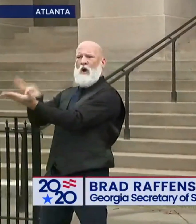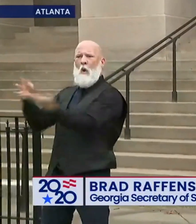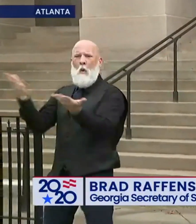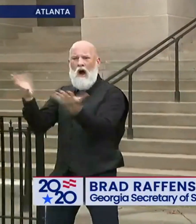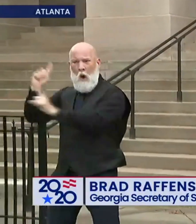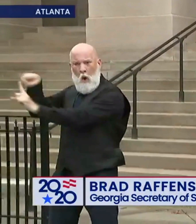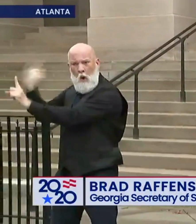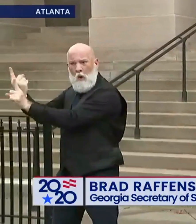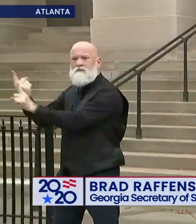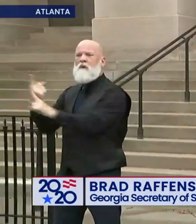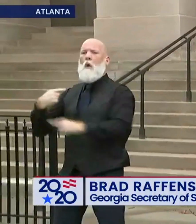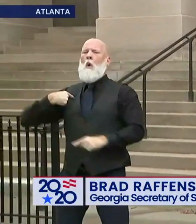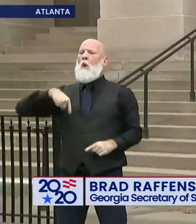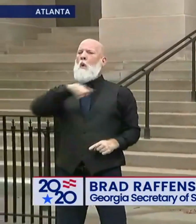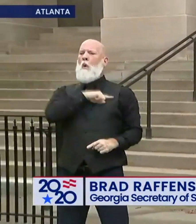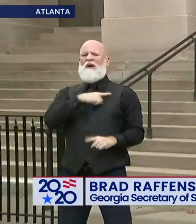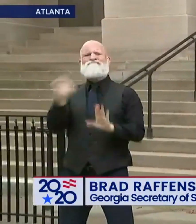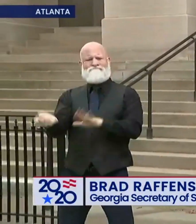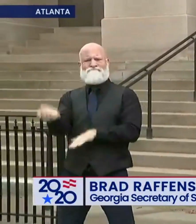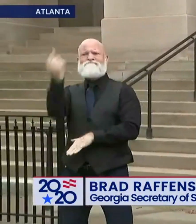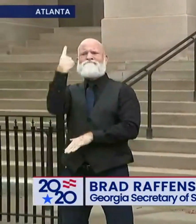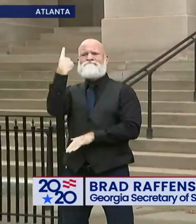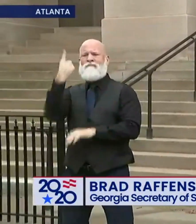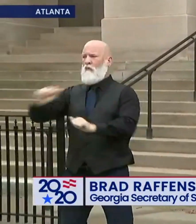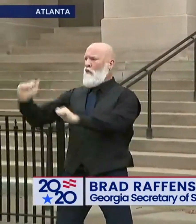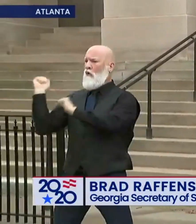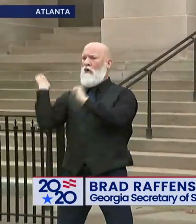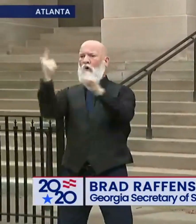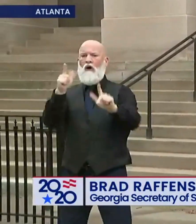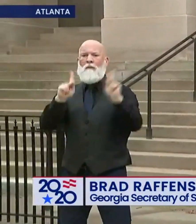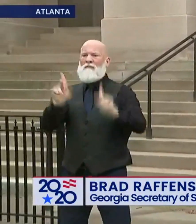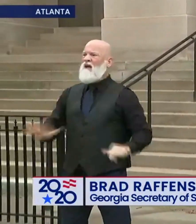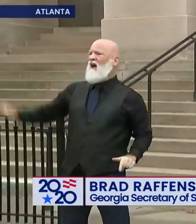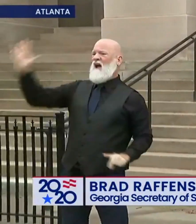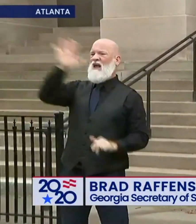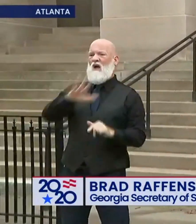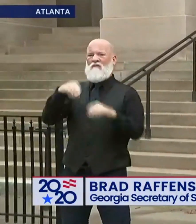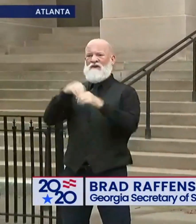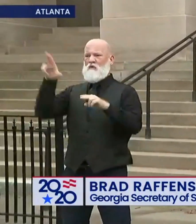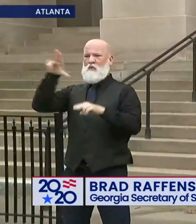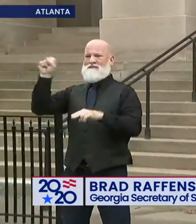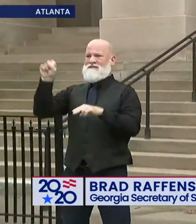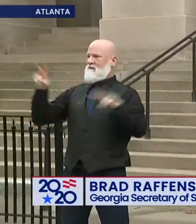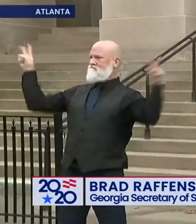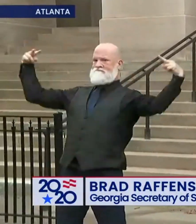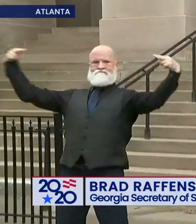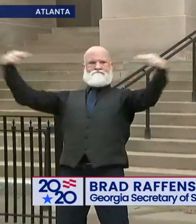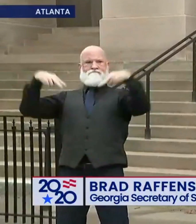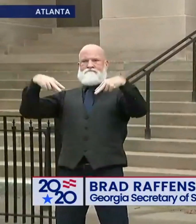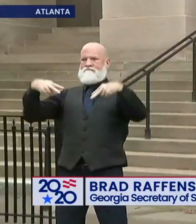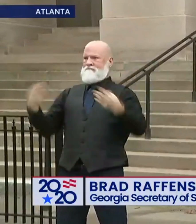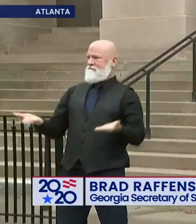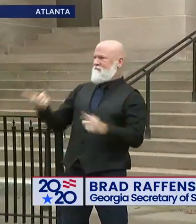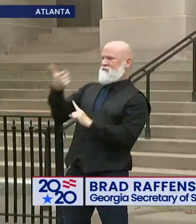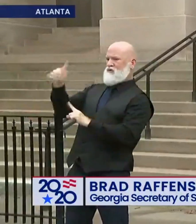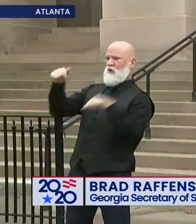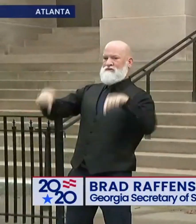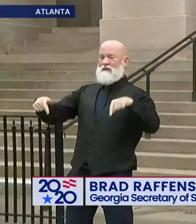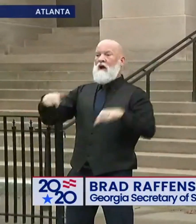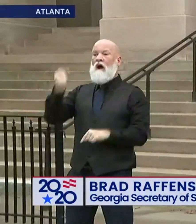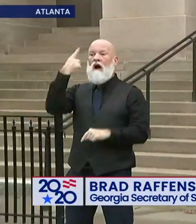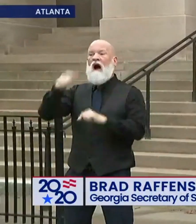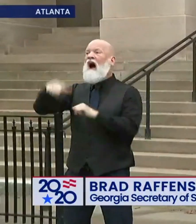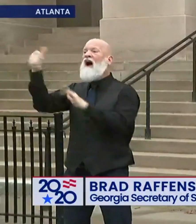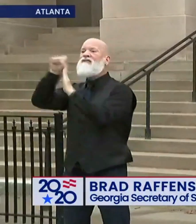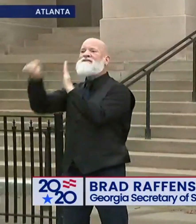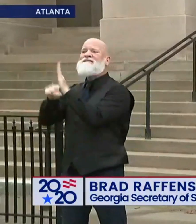of this session right now. Next time it may be some other statewide race. In fact, as we roll this out, you have to understand,